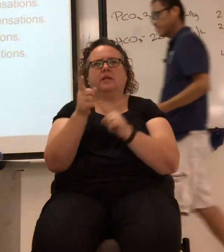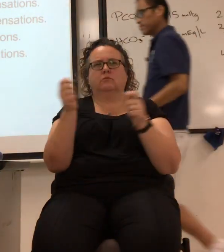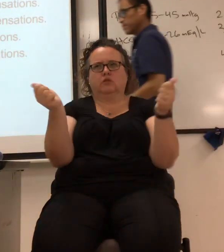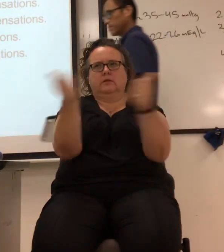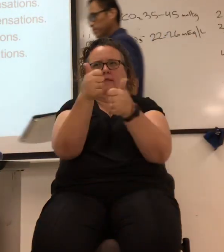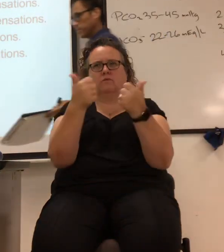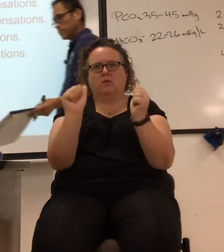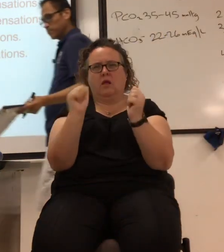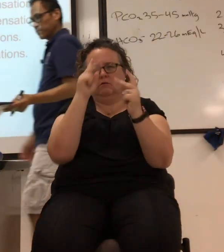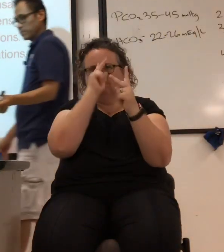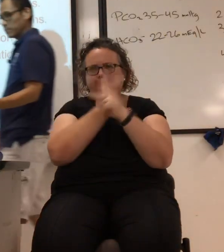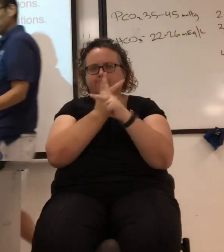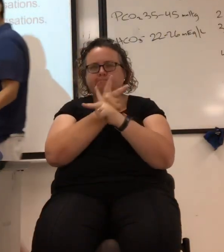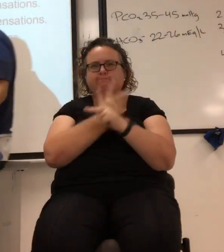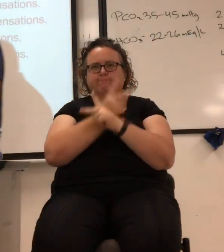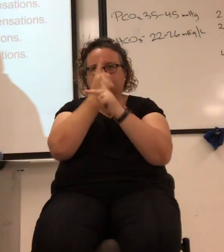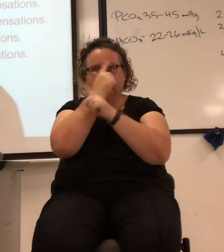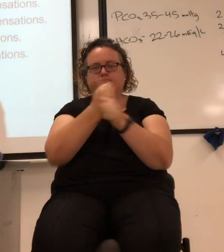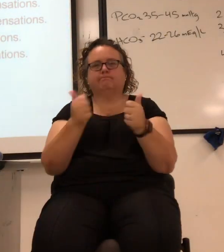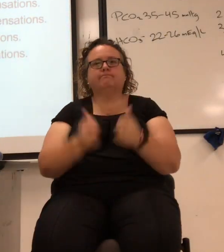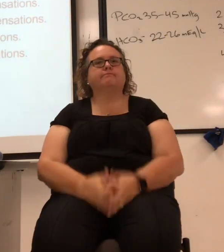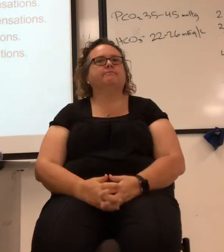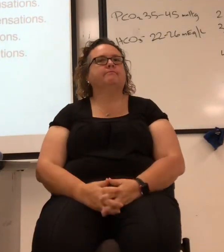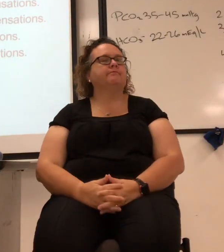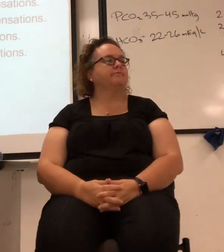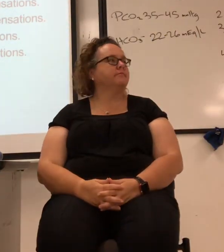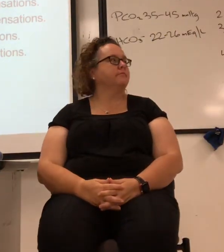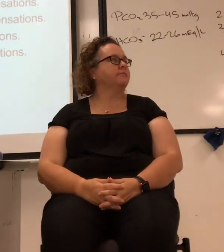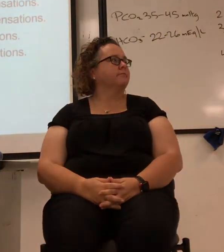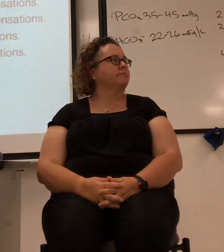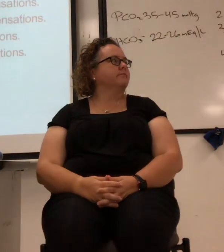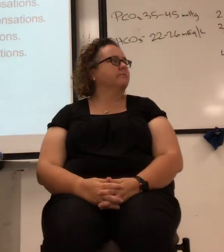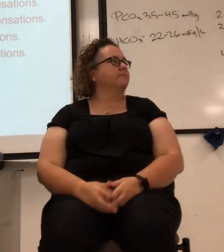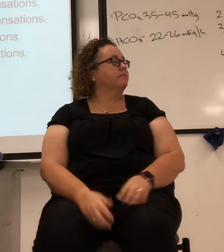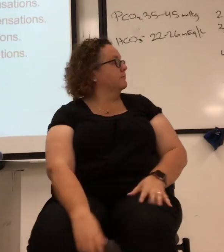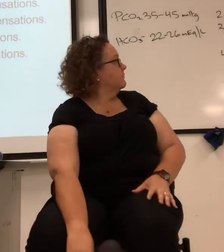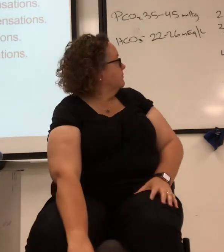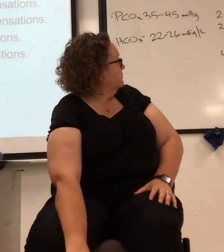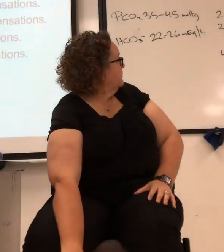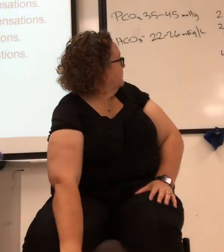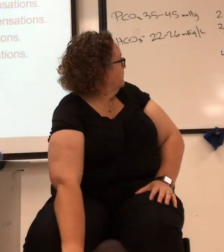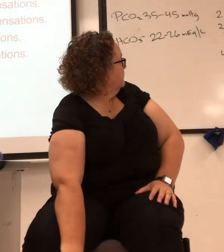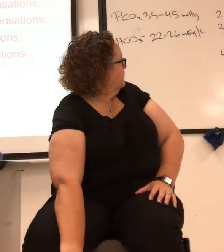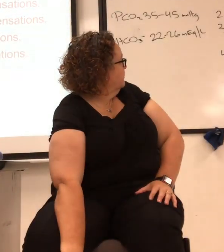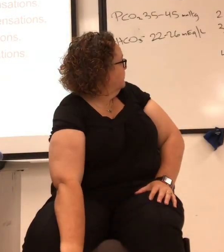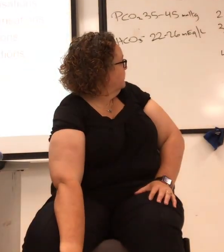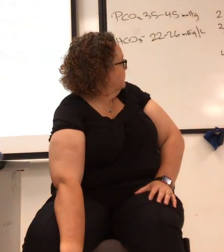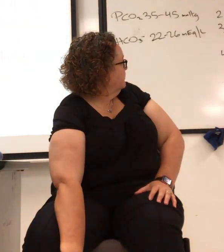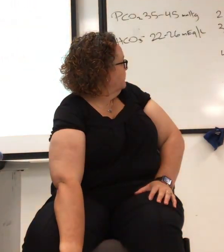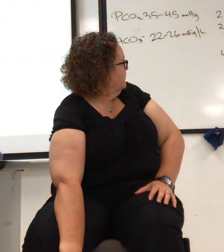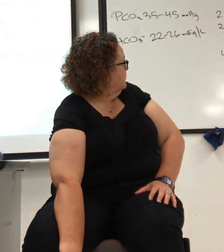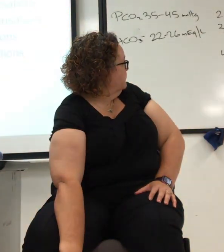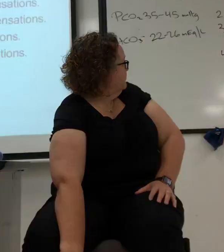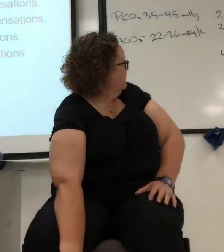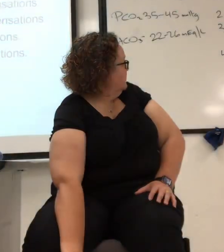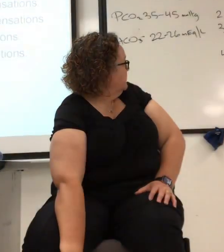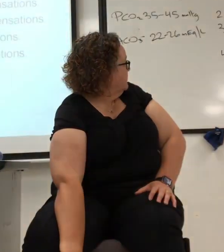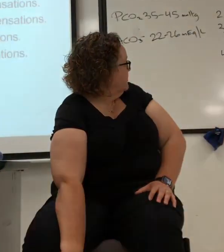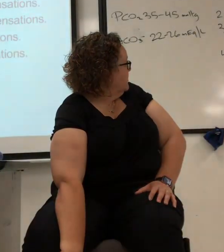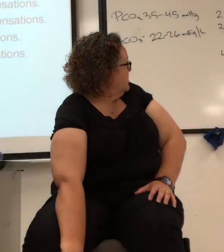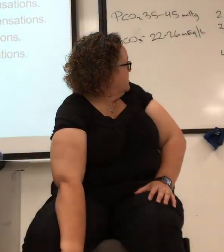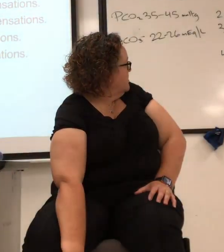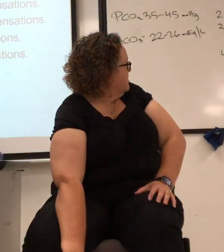the normal range. If it were helping, it'd be low. So it's like, okay, well, whatever, that's the diagnosis. It's basically the same